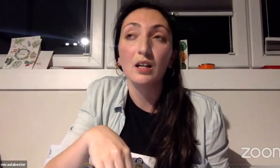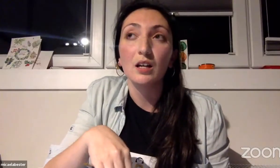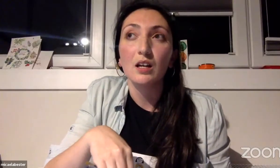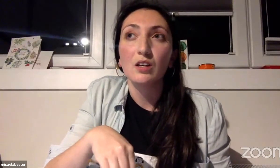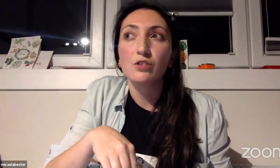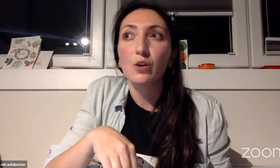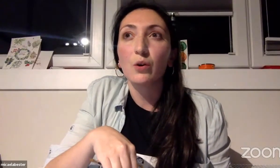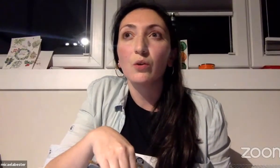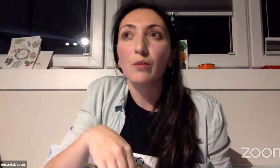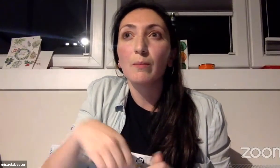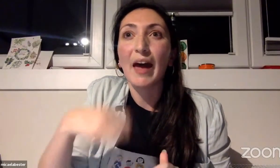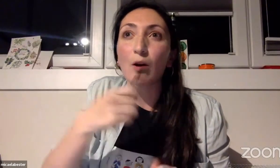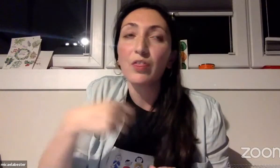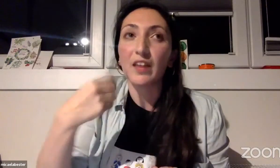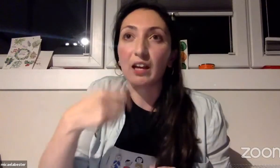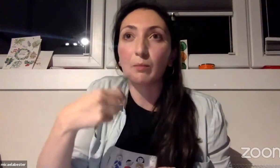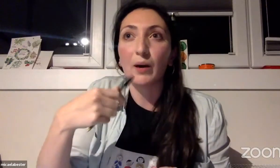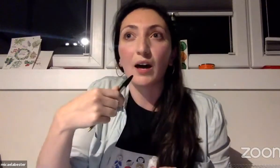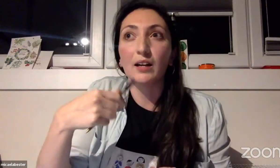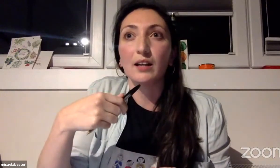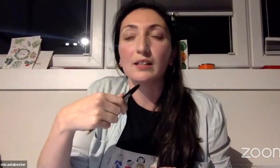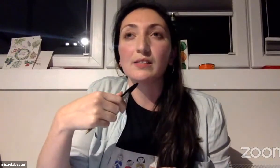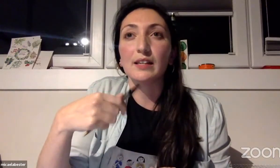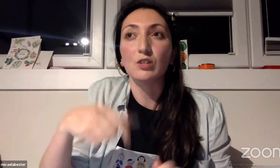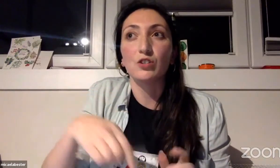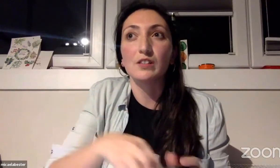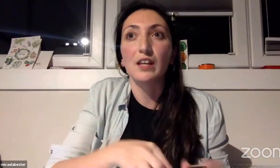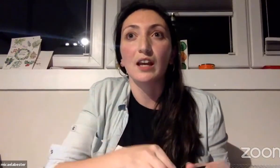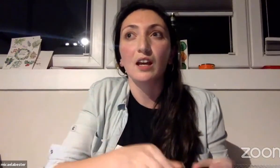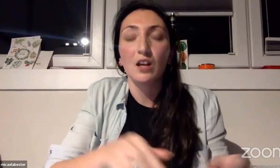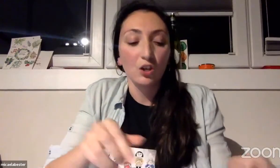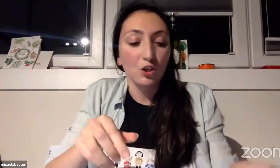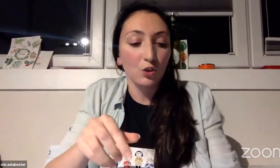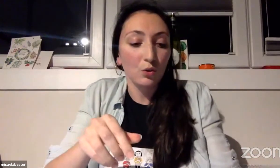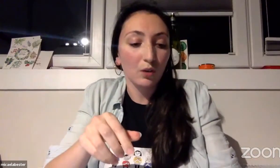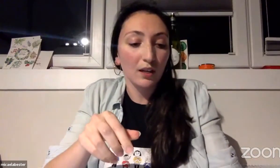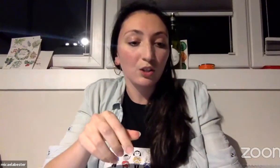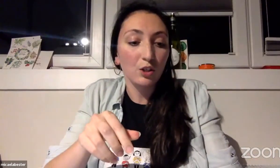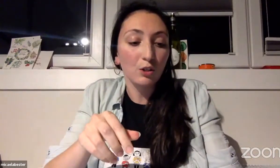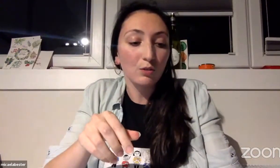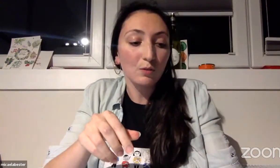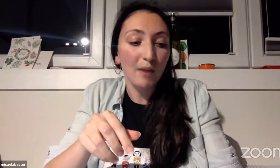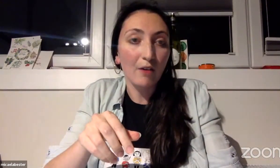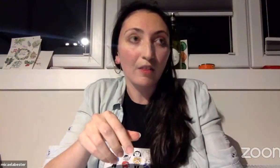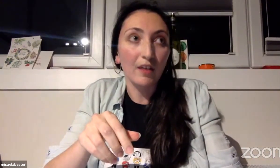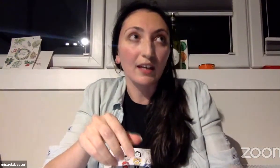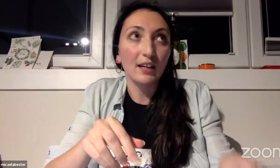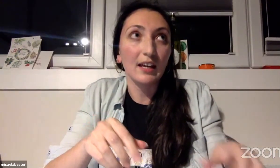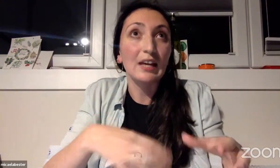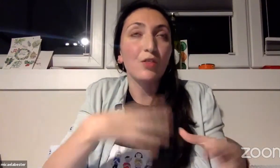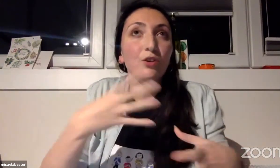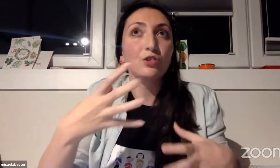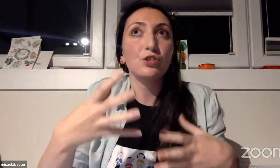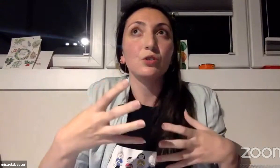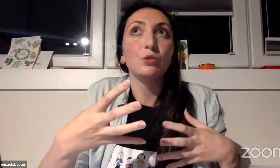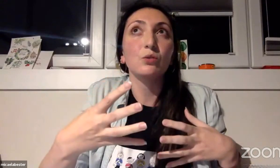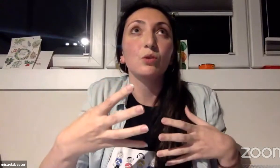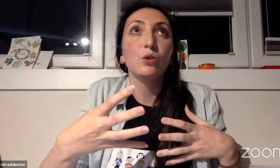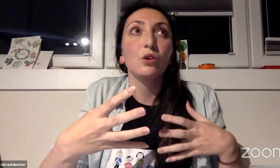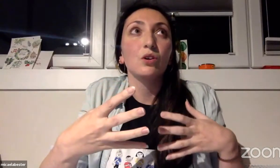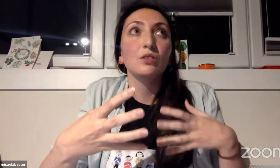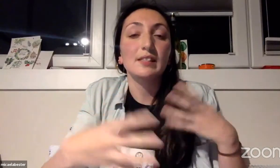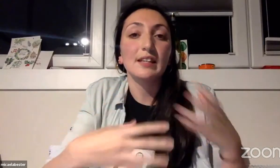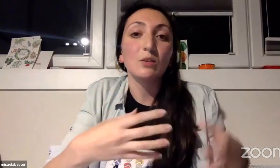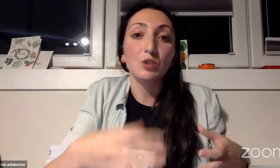part. So the mouthing part is interesting. You can use mouthing either